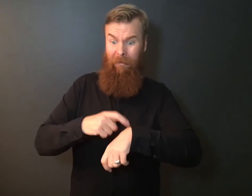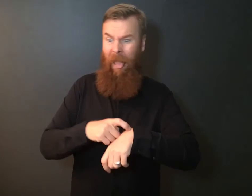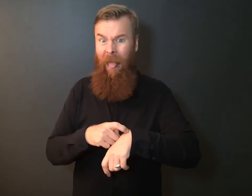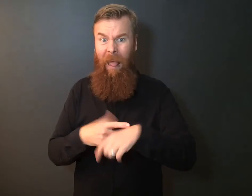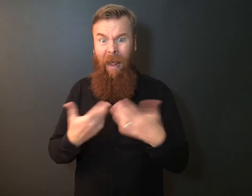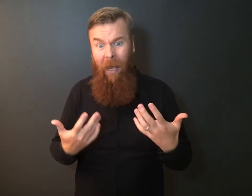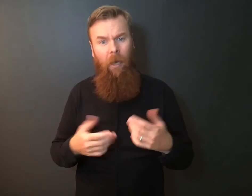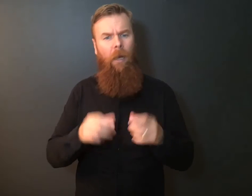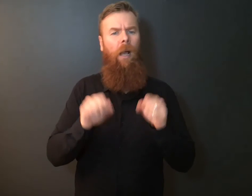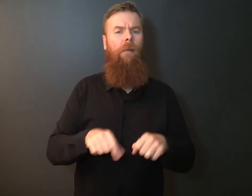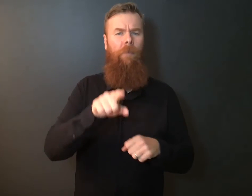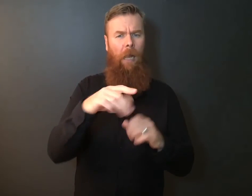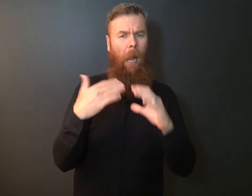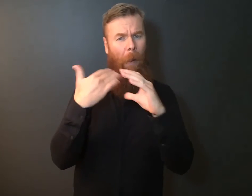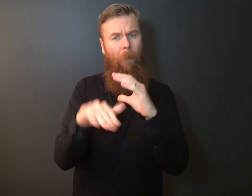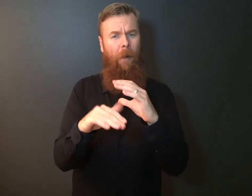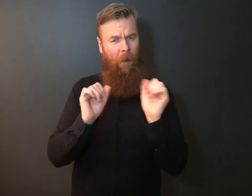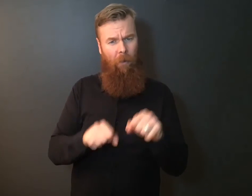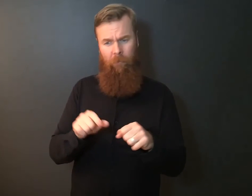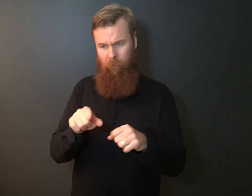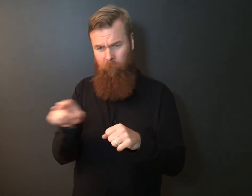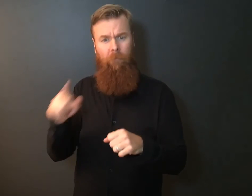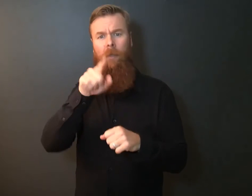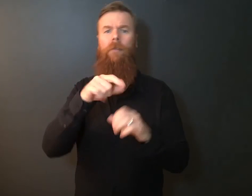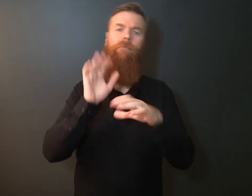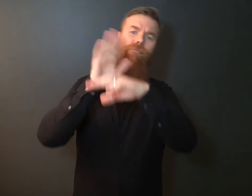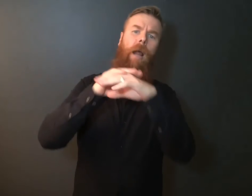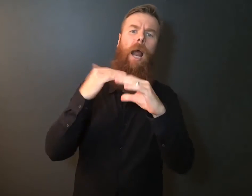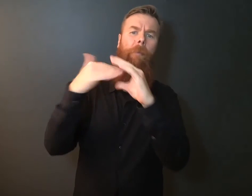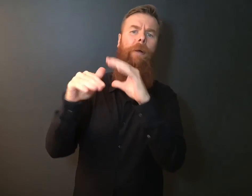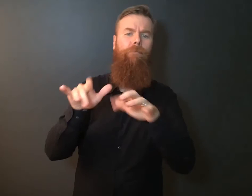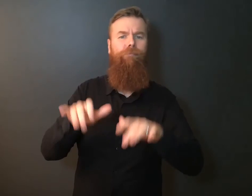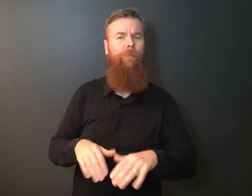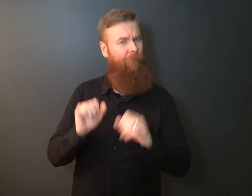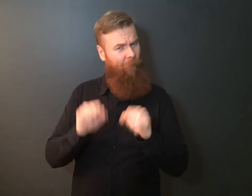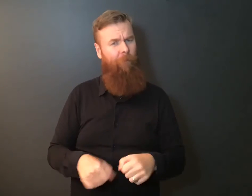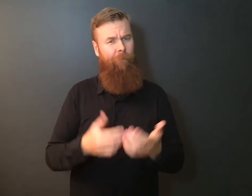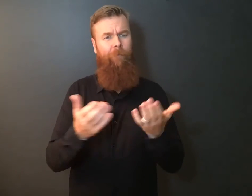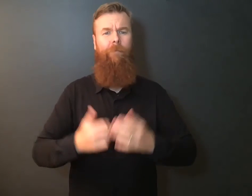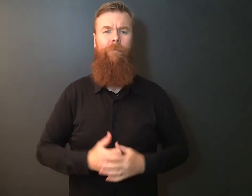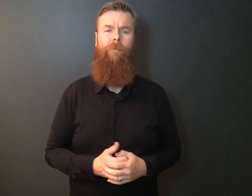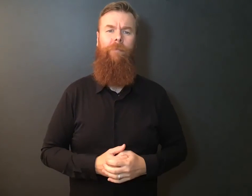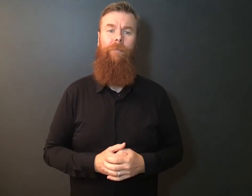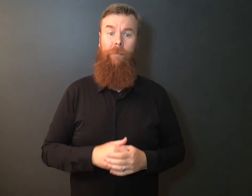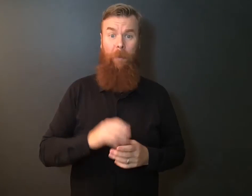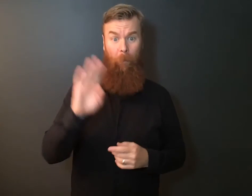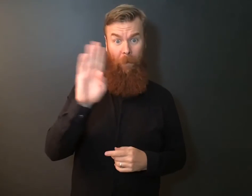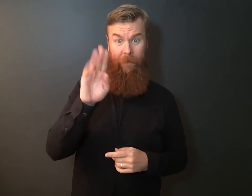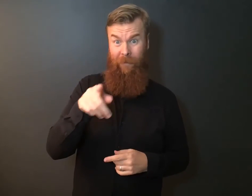who sent the questions. So Betty, would you mind to come on the camera? The question from Peter